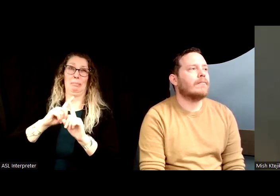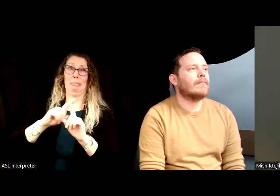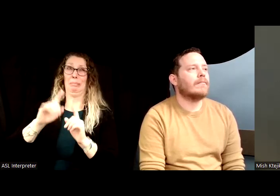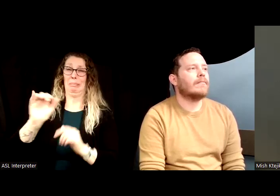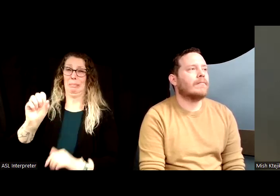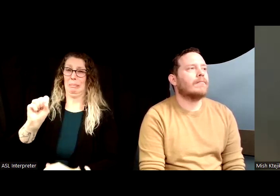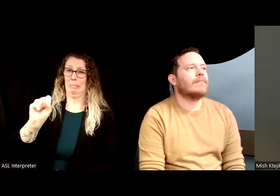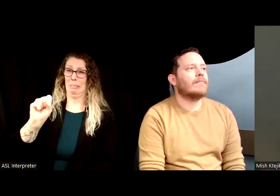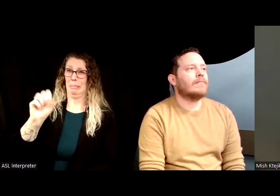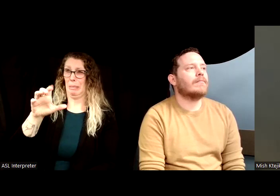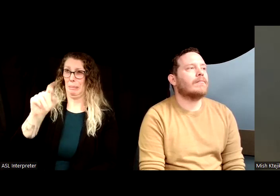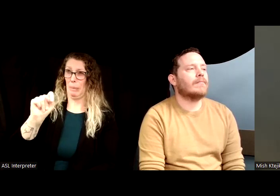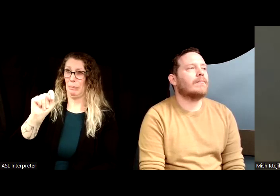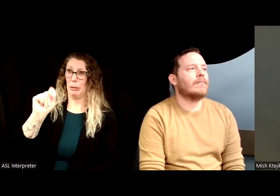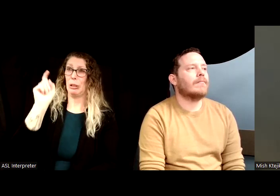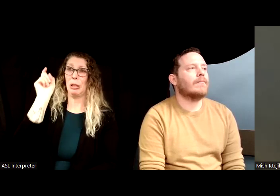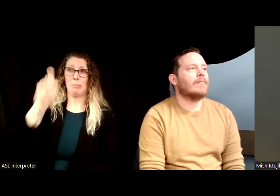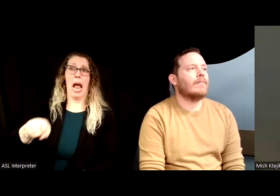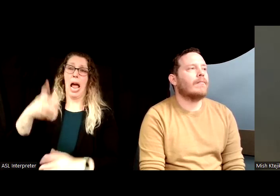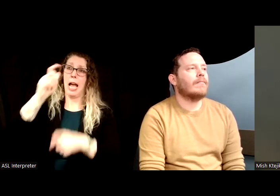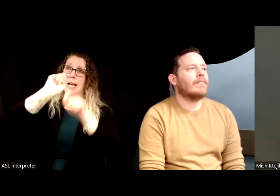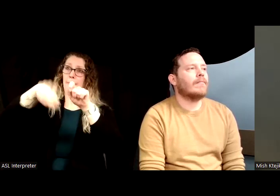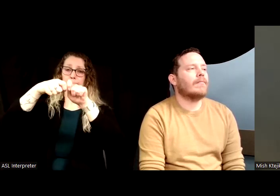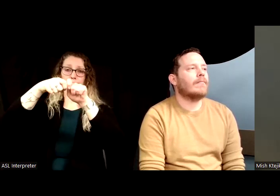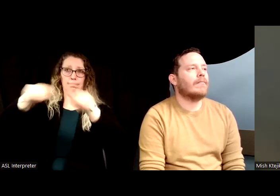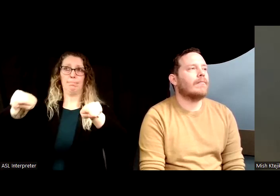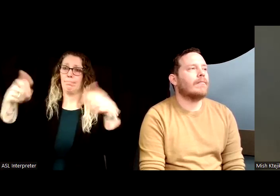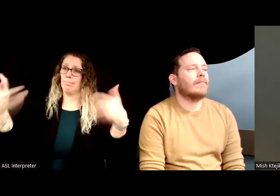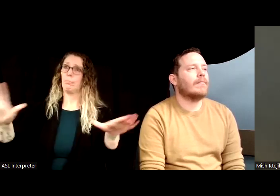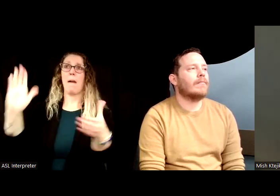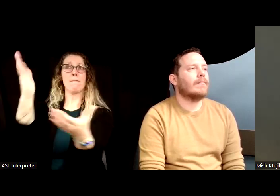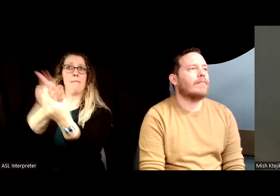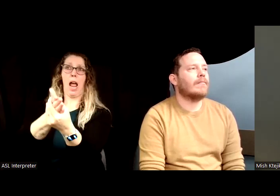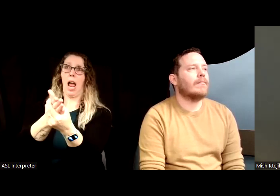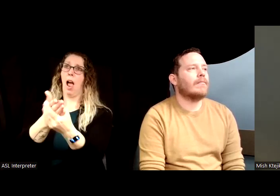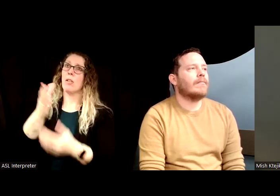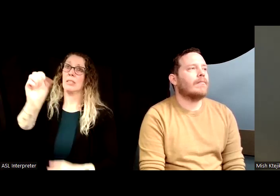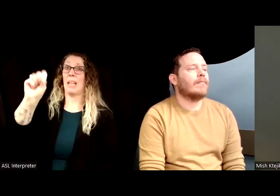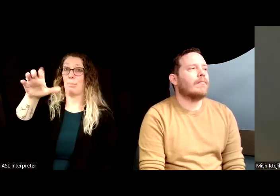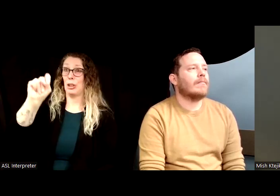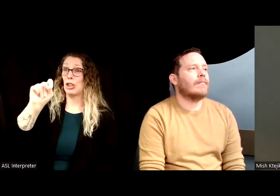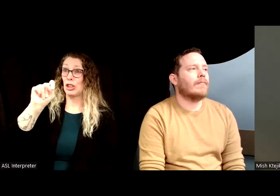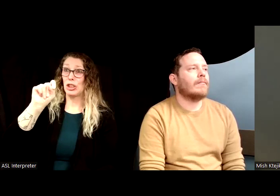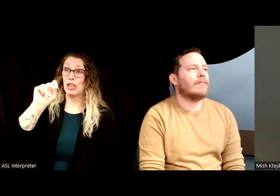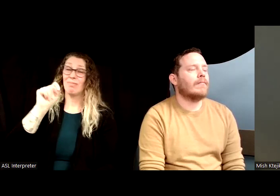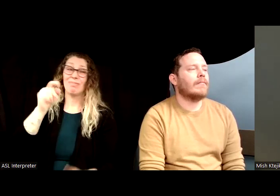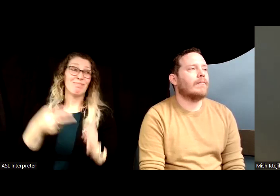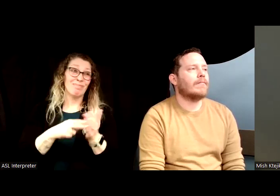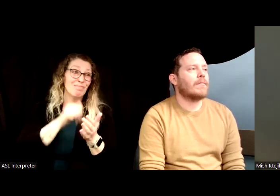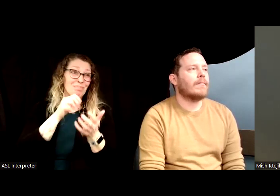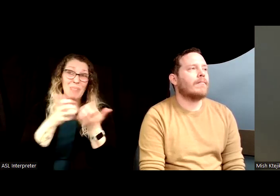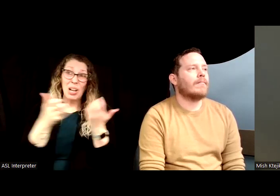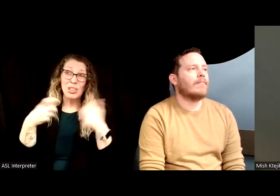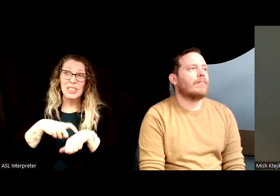September, we would need to have it wrapped up and filed, I believe, September. So that doesn't give you that much